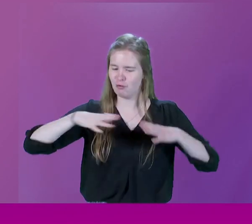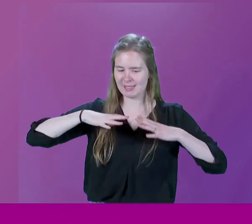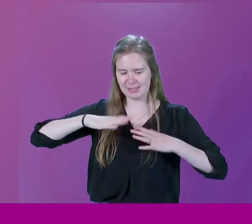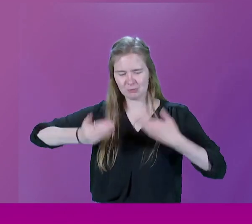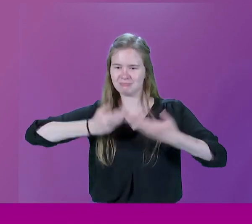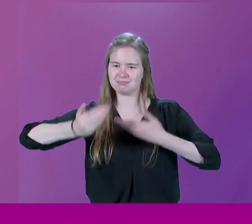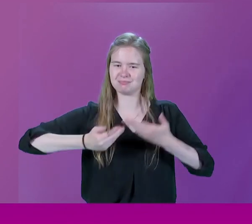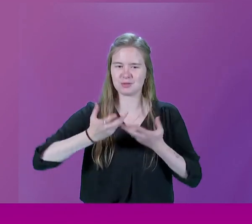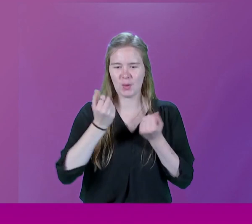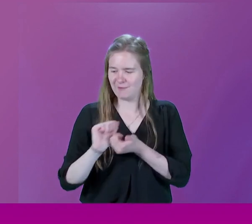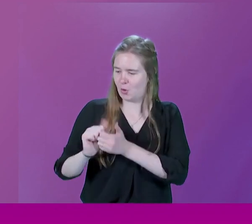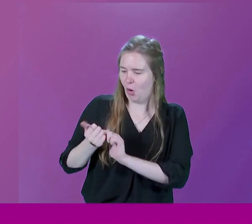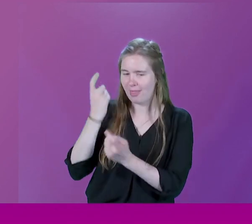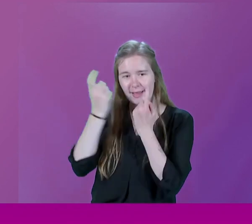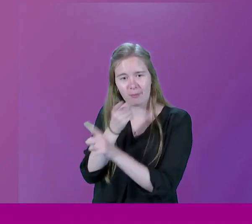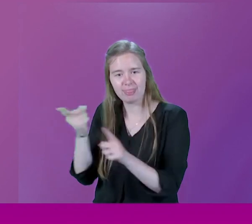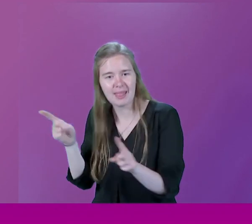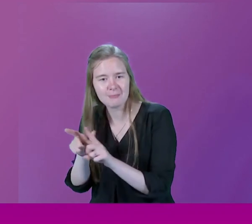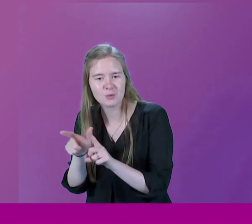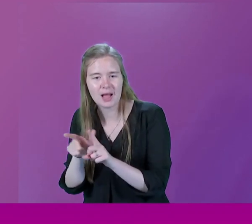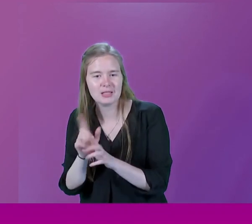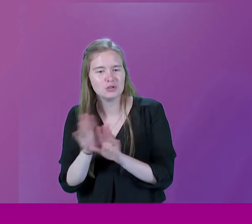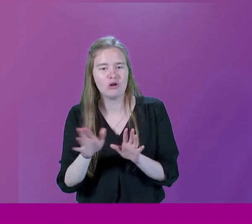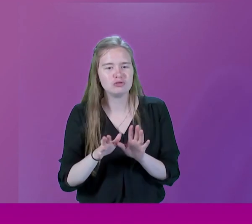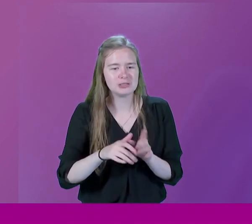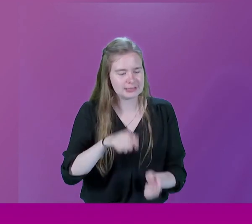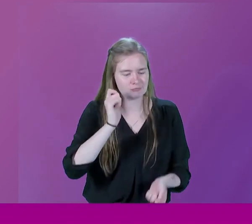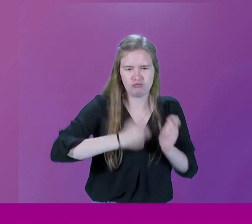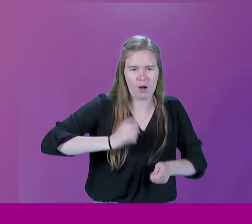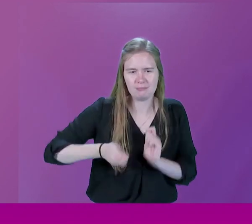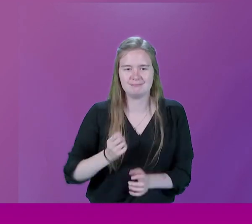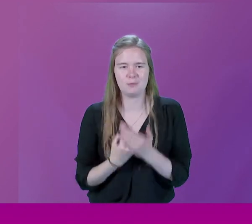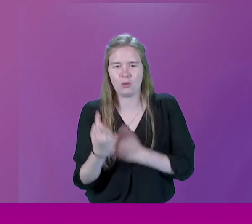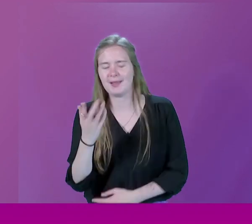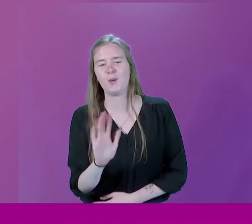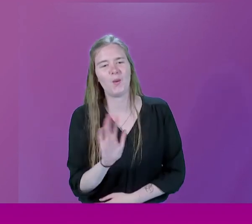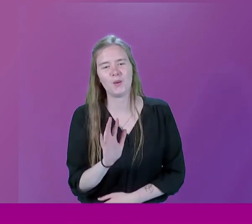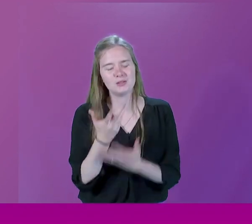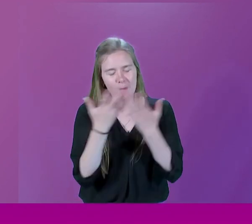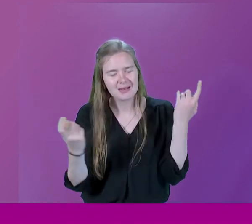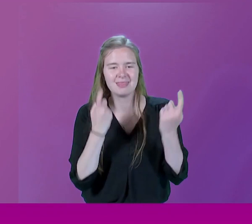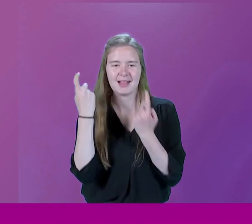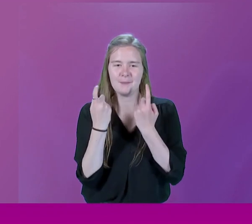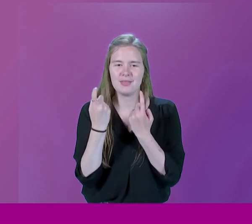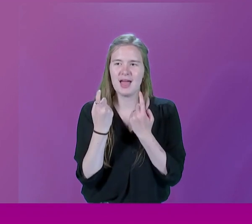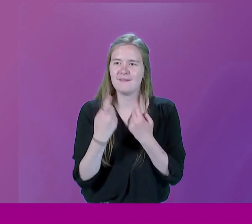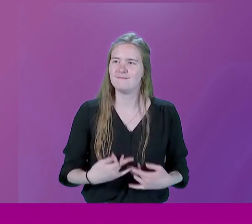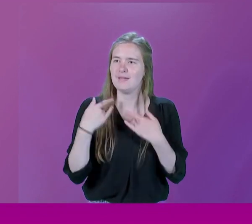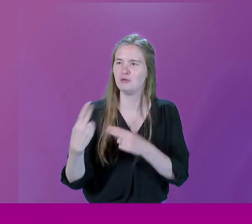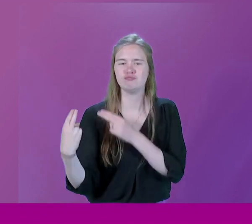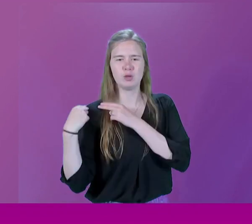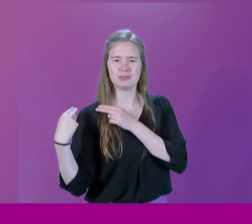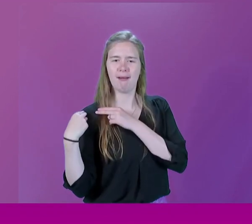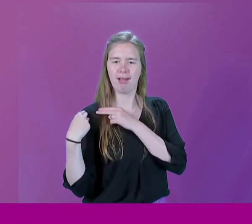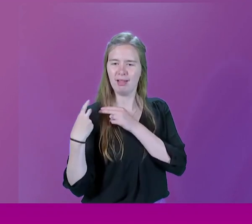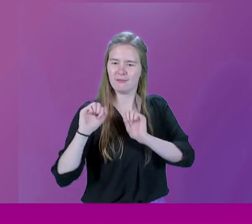to go, you've got your colleagues to think about. It's more than just striking that drum, and so that sense of responsibility